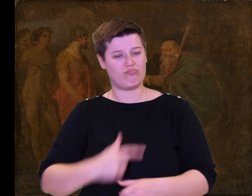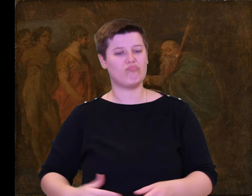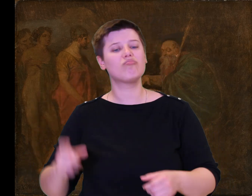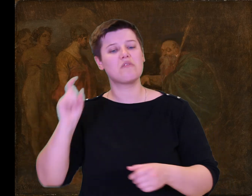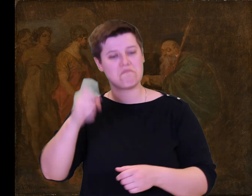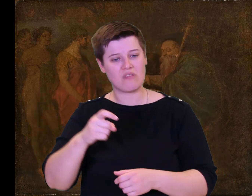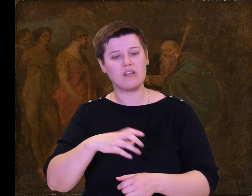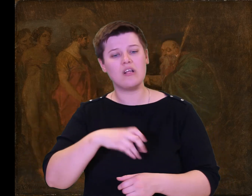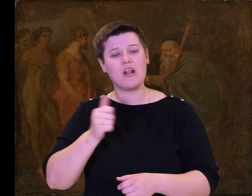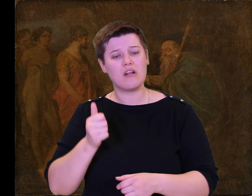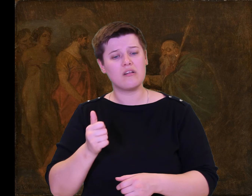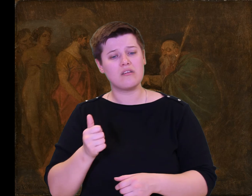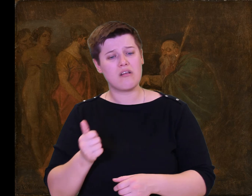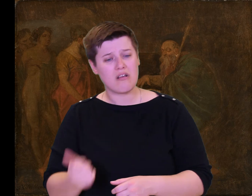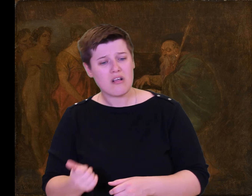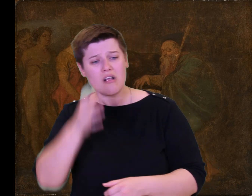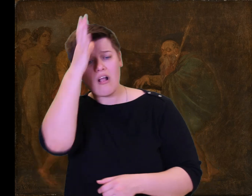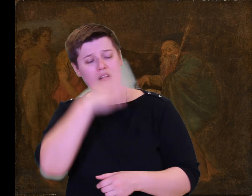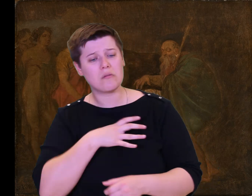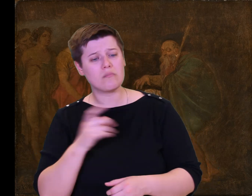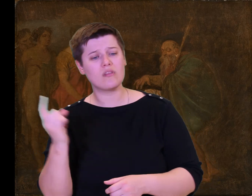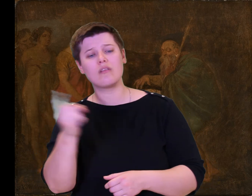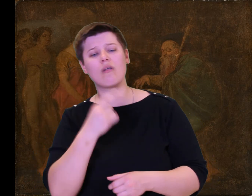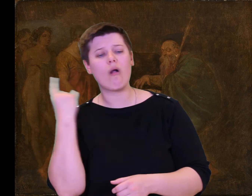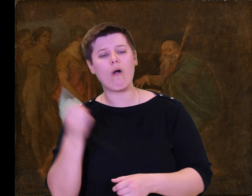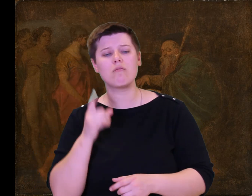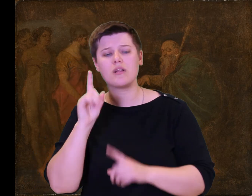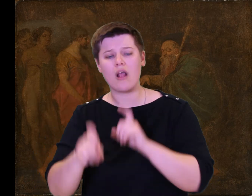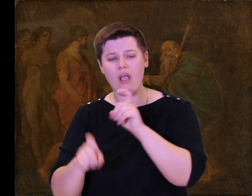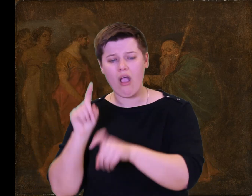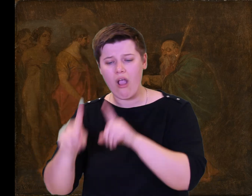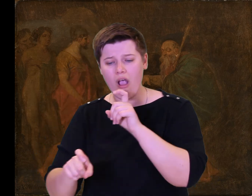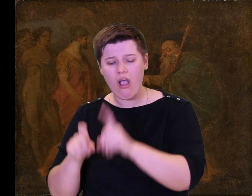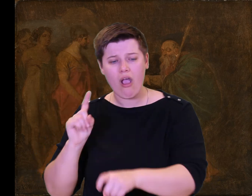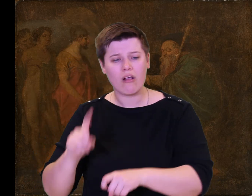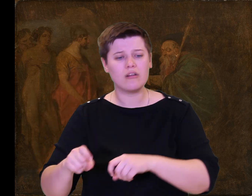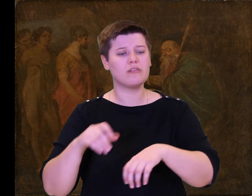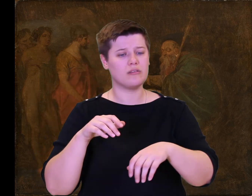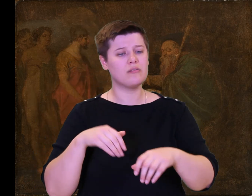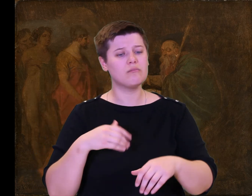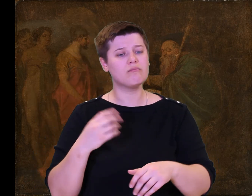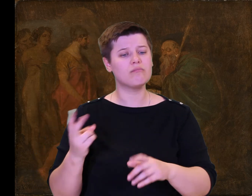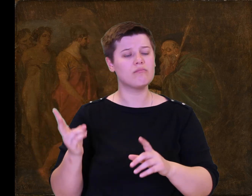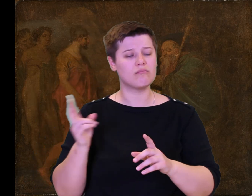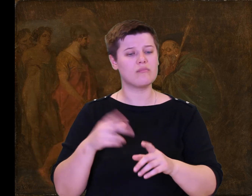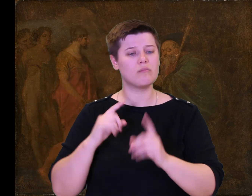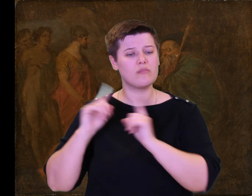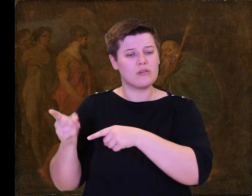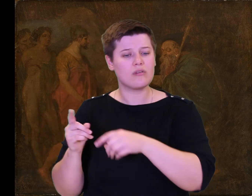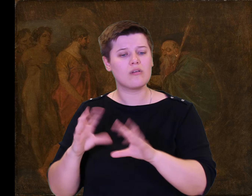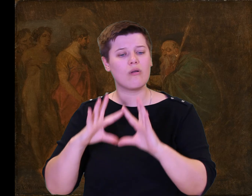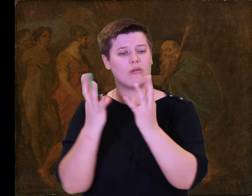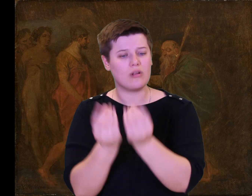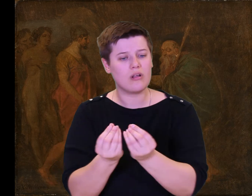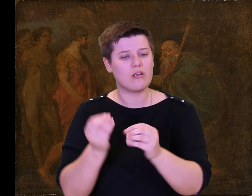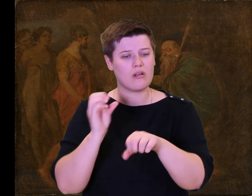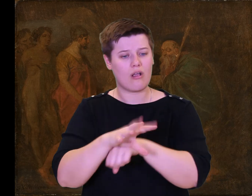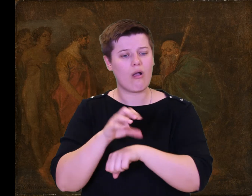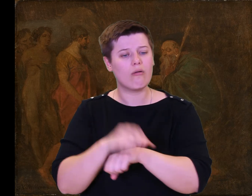answered, She stays firm. Her heart is strong. She is still in your house, and all her